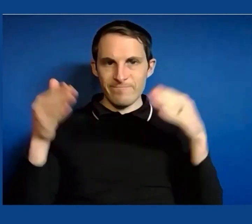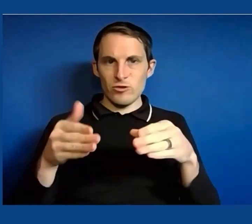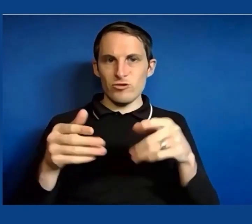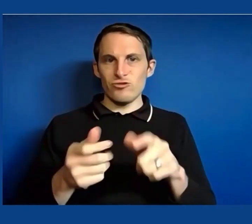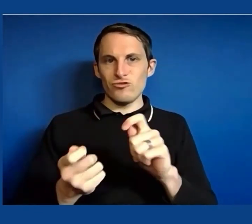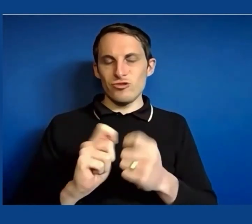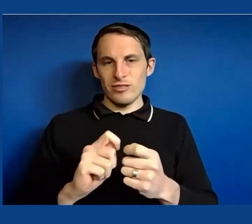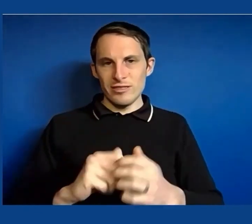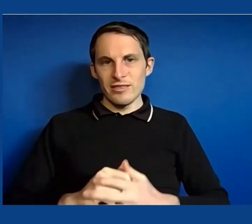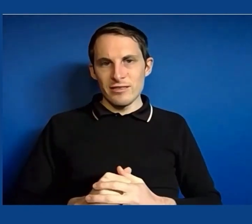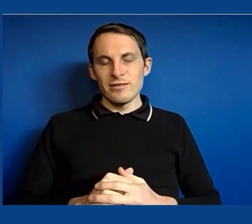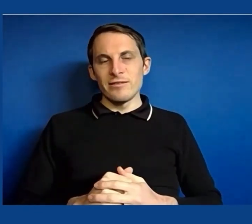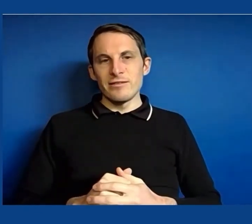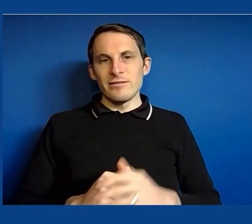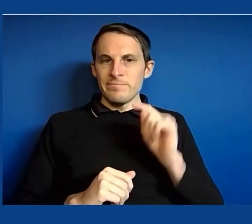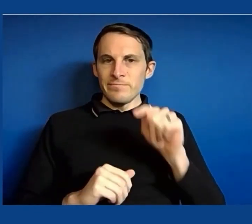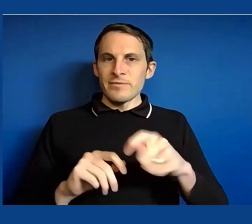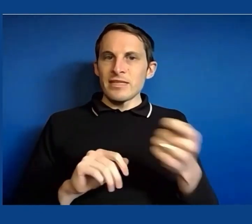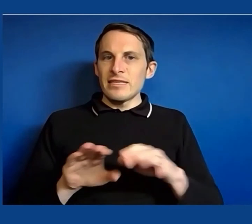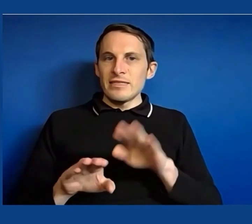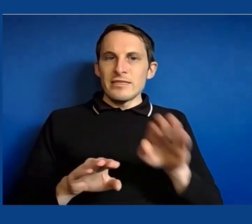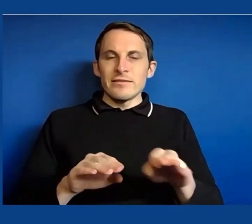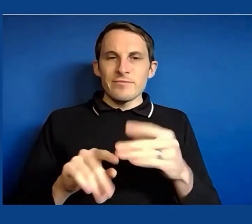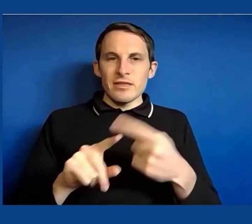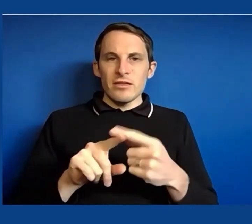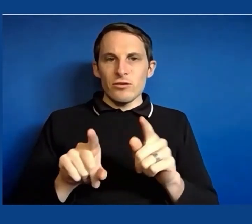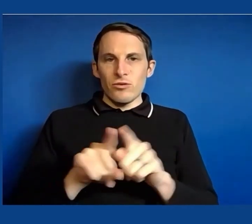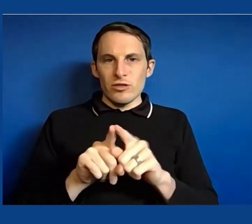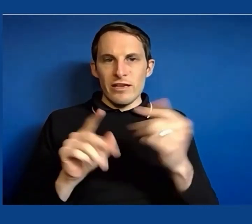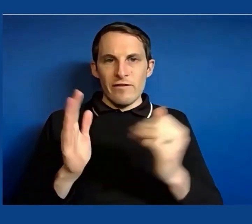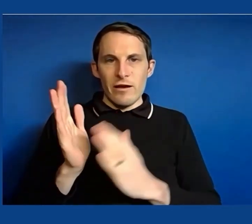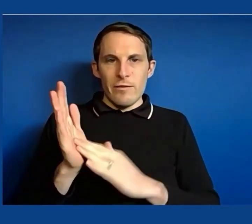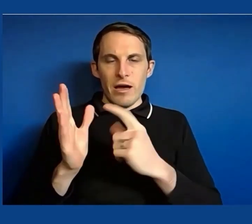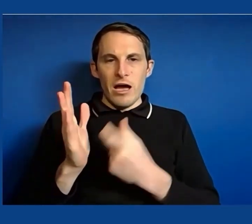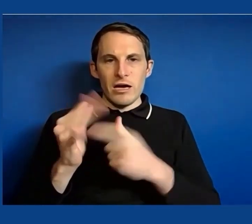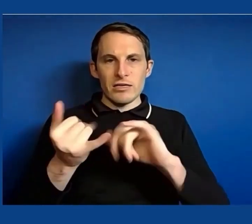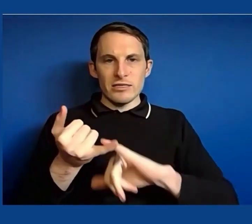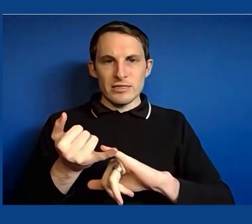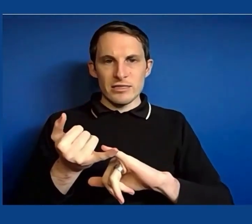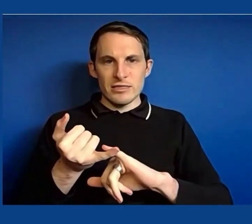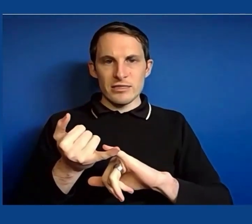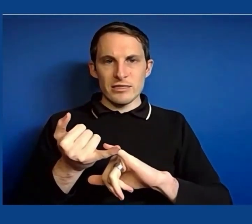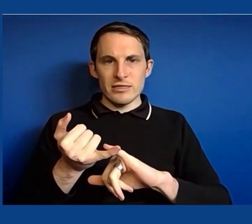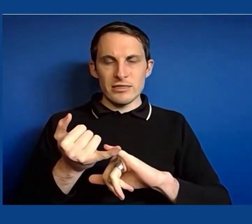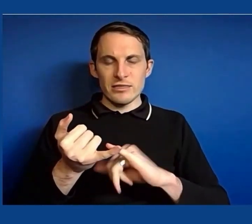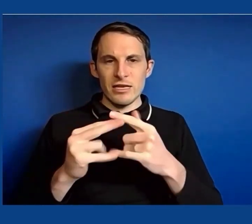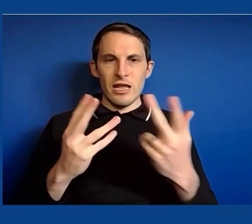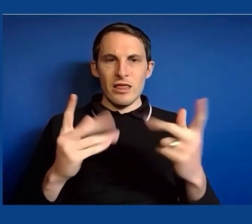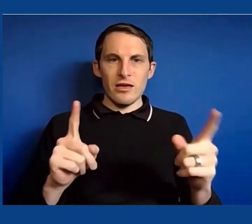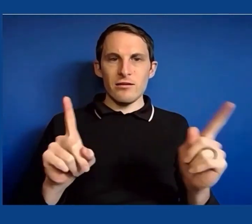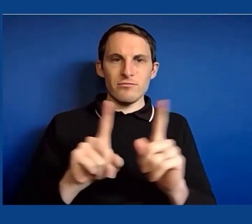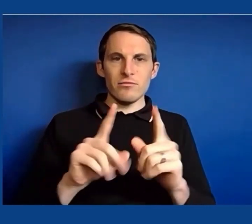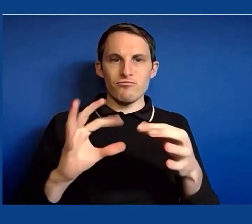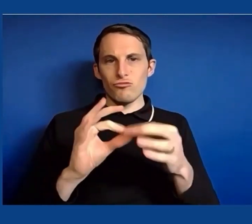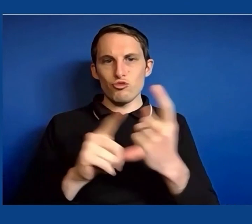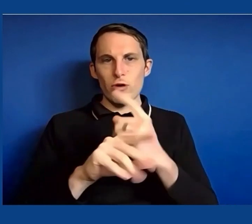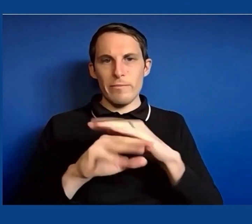had you know, Marcus and they're talking about treaty, and I